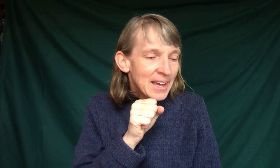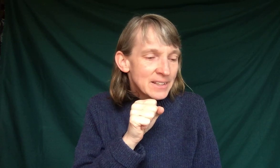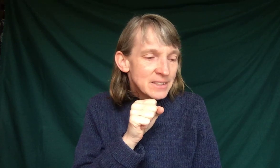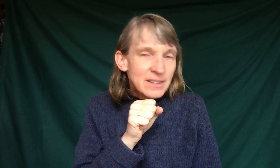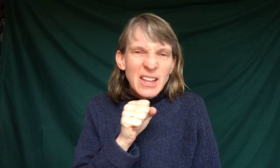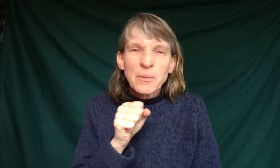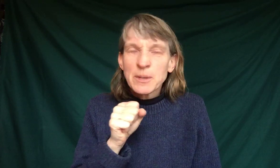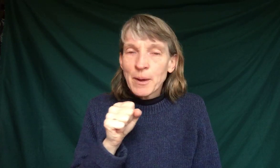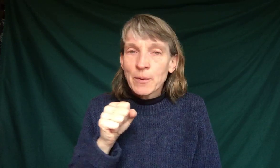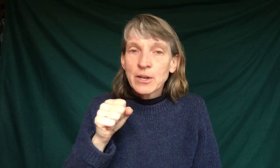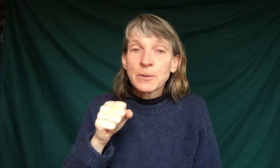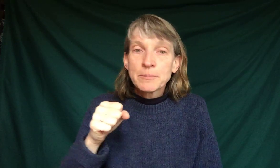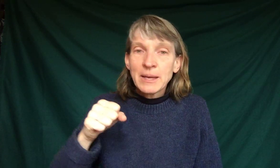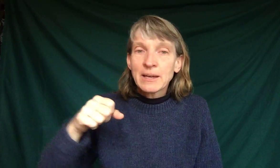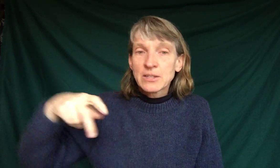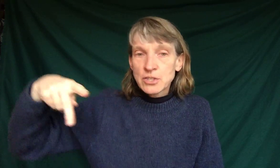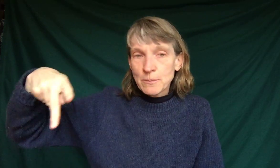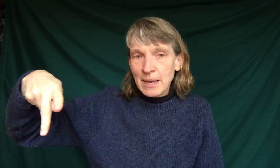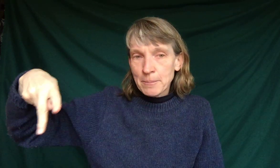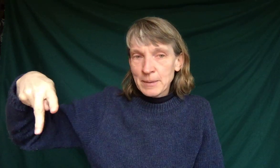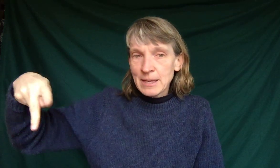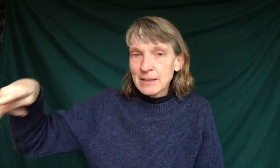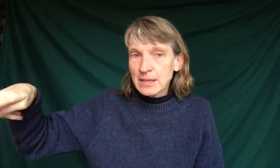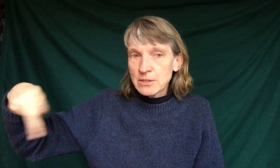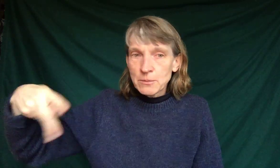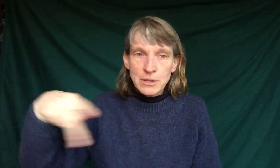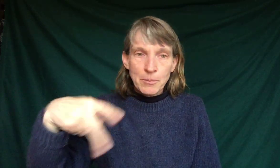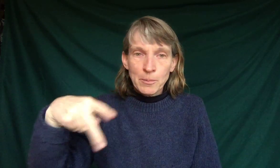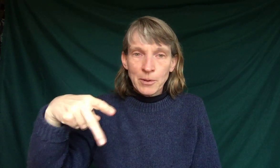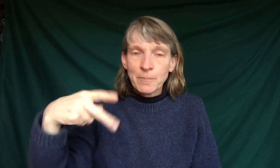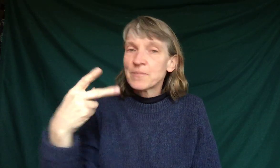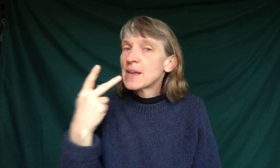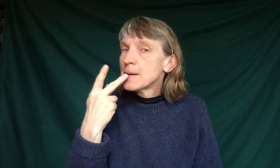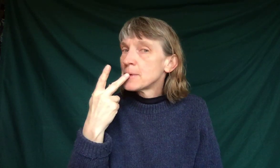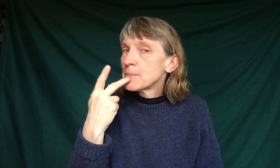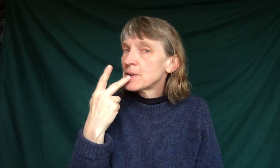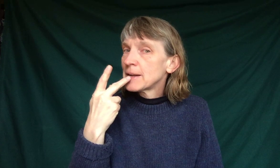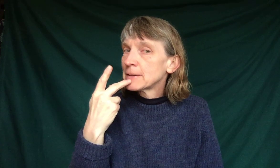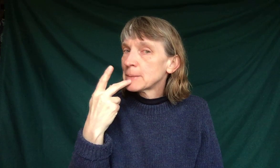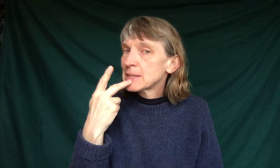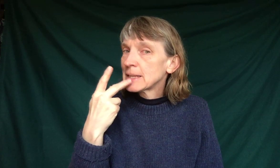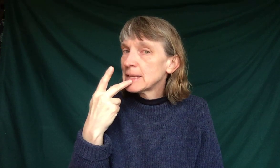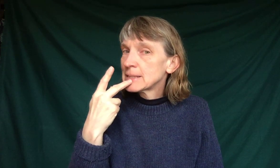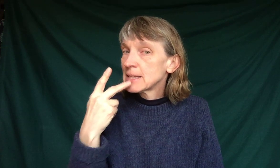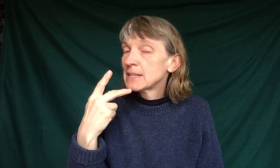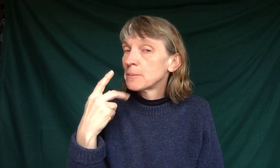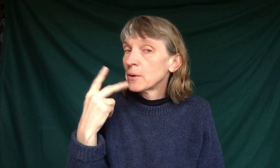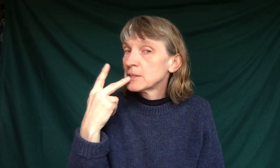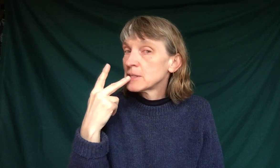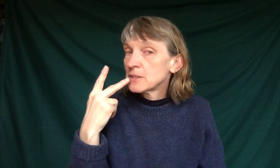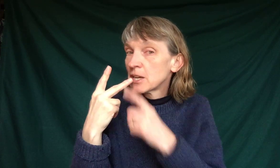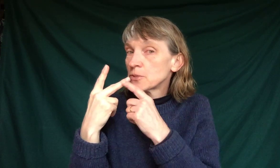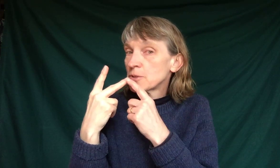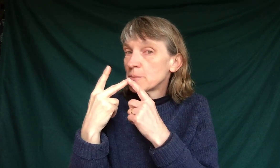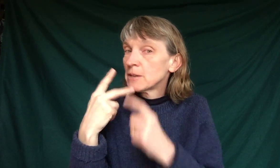And the other one you might want to know is pink. So you make a P like you did with the purple, but you put it on your lips like this. It's important to touch with your middle finger,